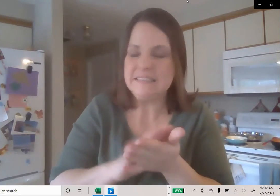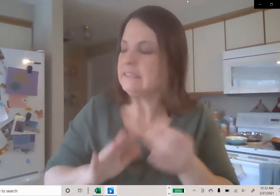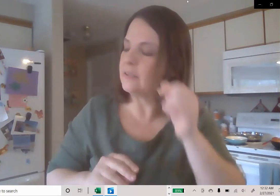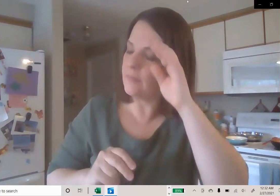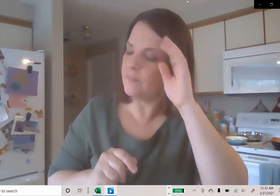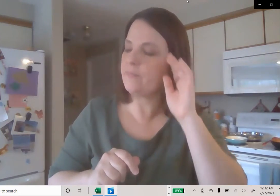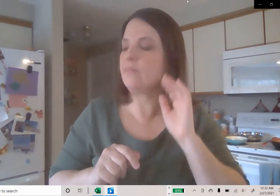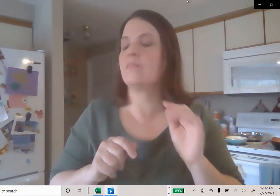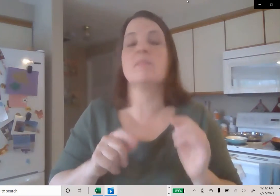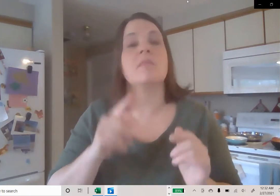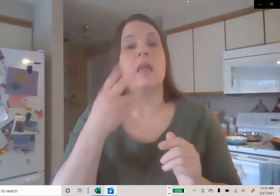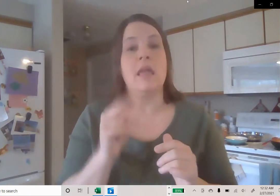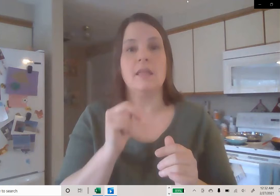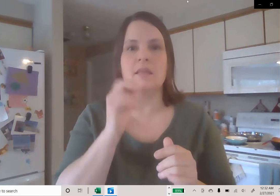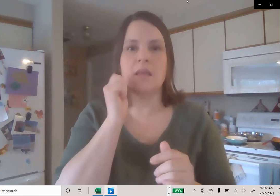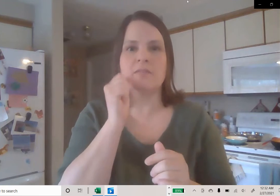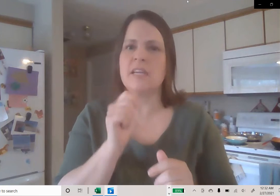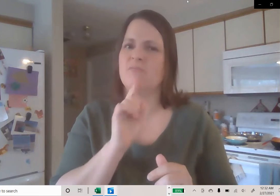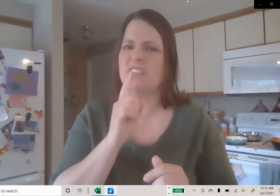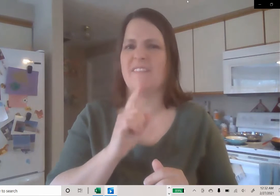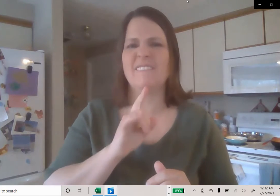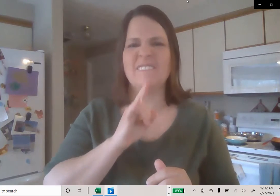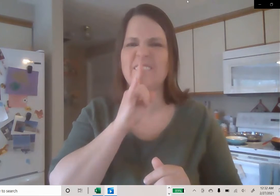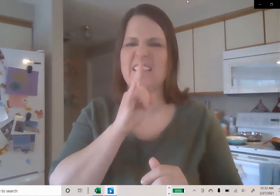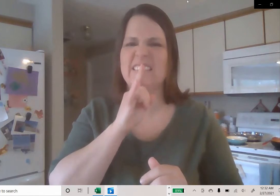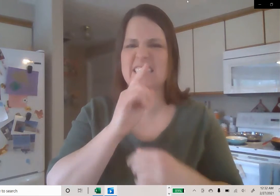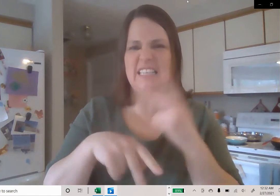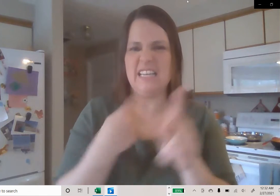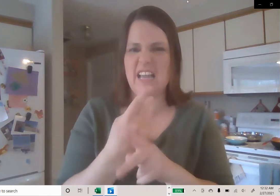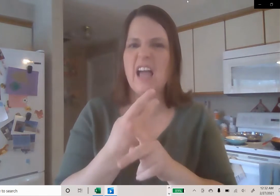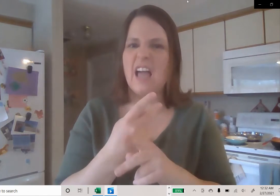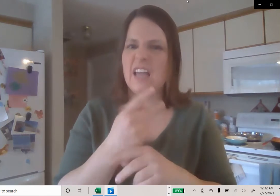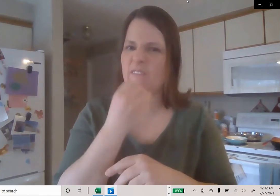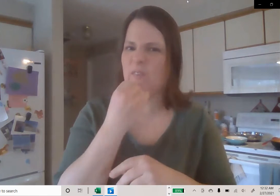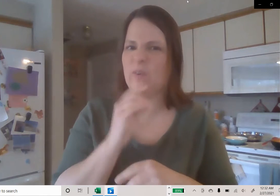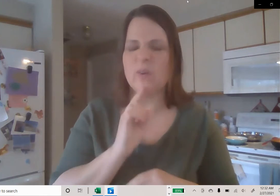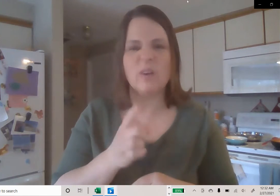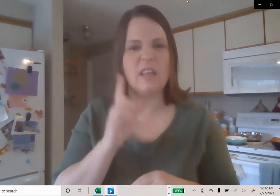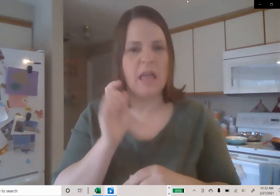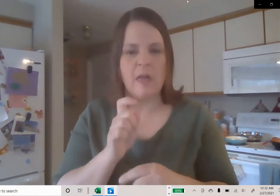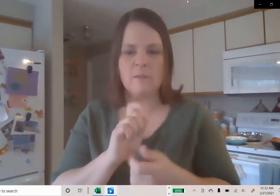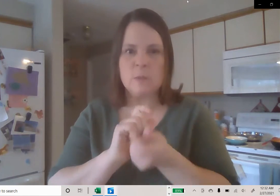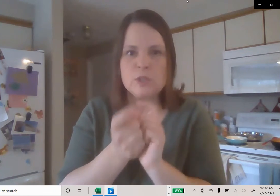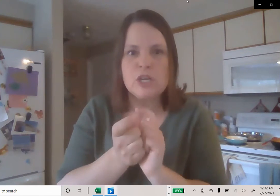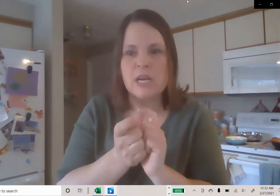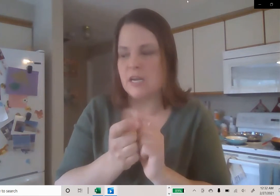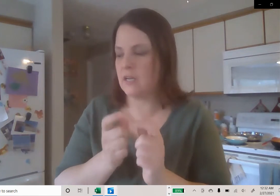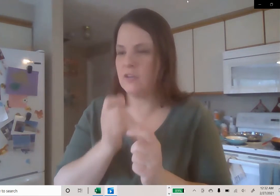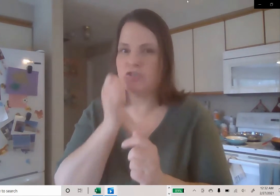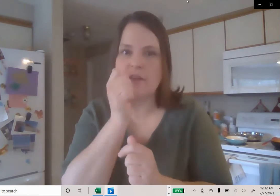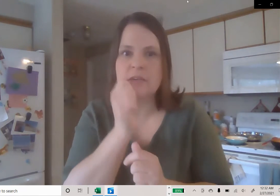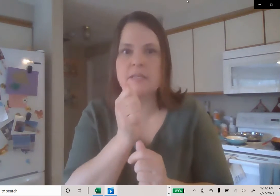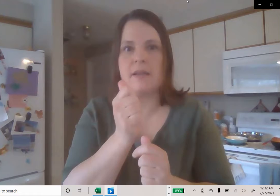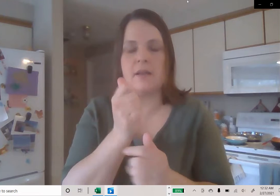And you bring these truffles home and clean them up. And it's a really fussy kind of a food. You have to